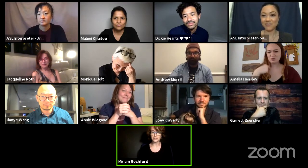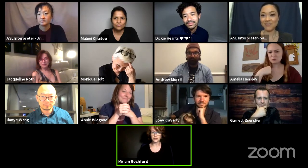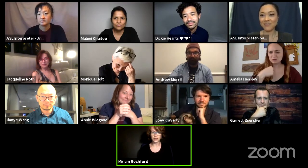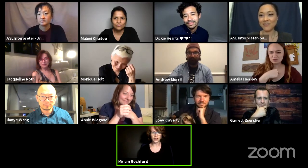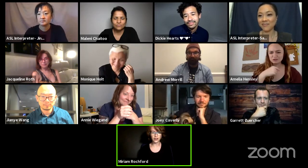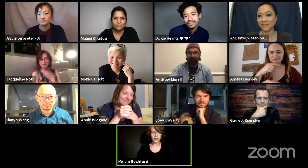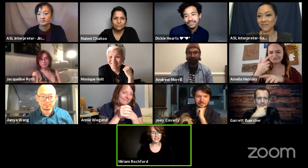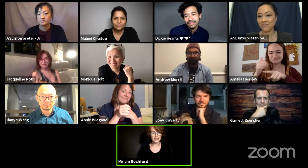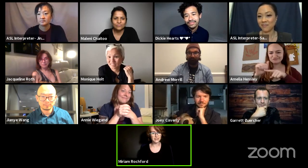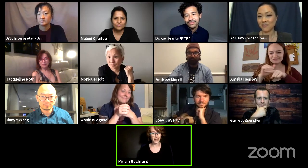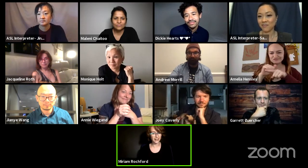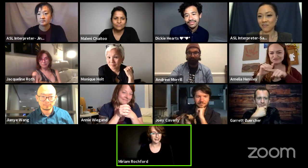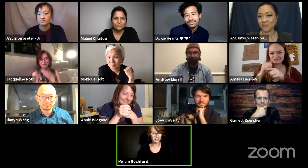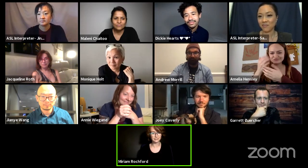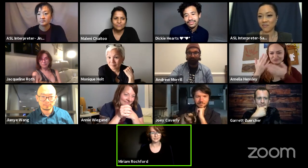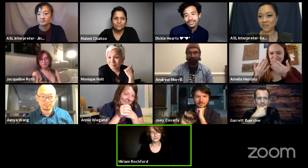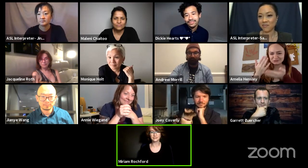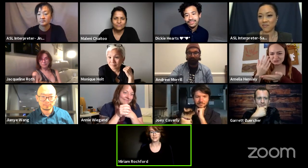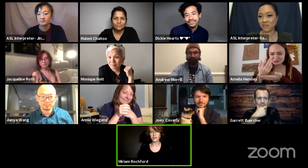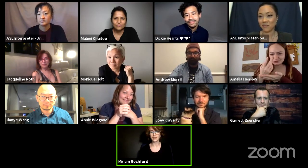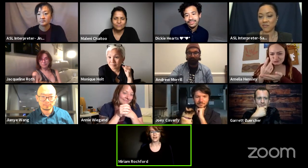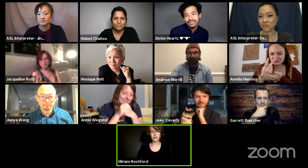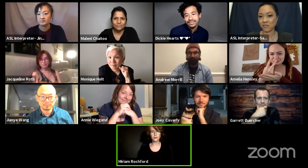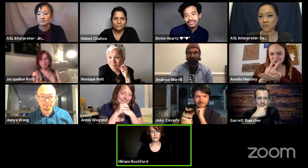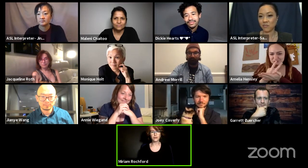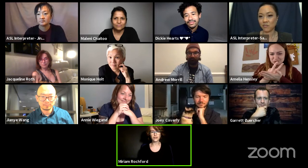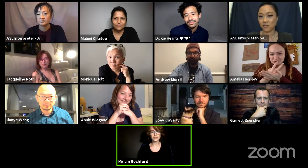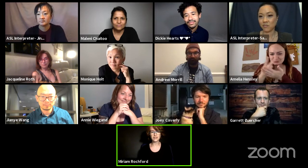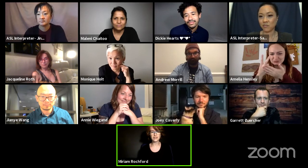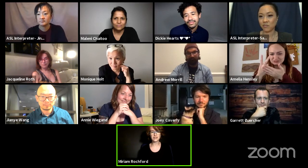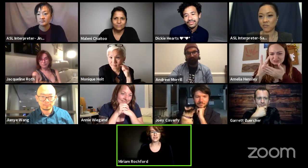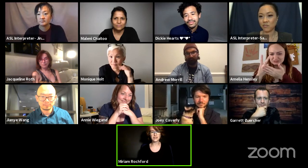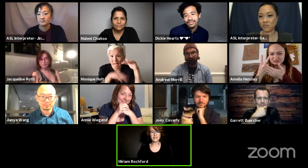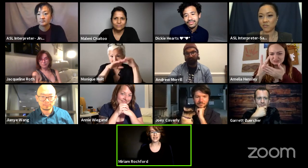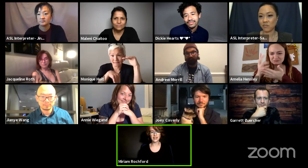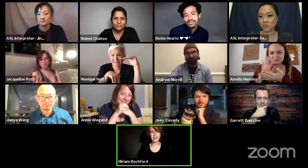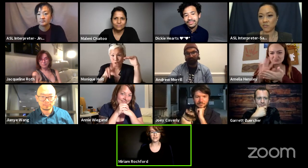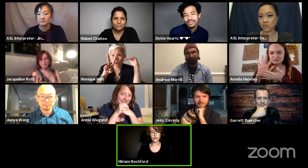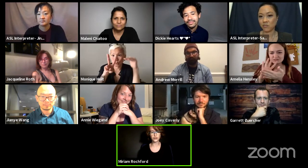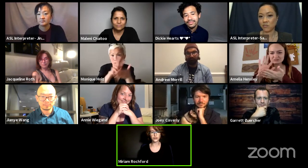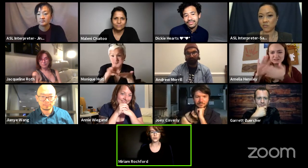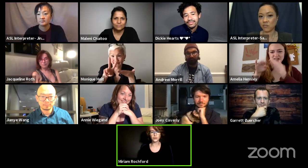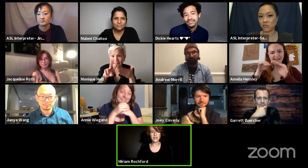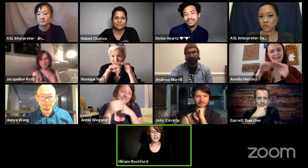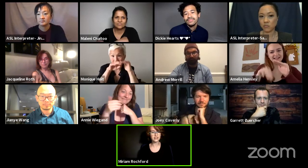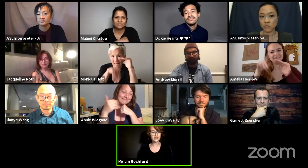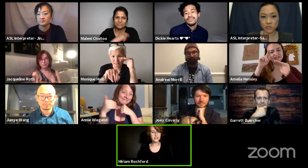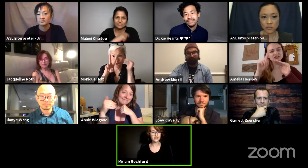Zoom call at the same time? We rehearsed, I'd say, for 2 weeks,